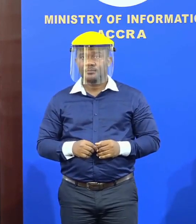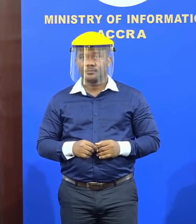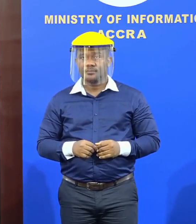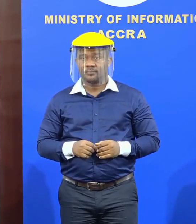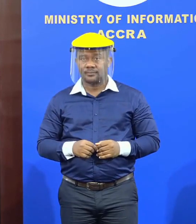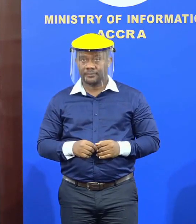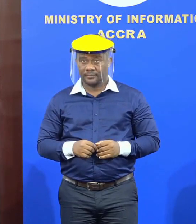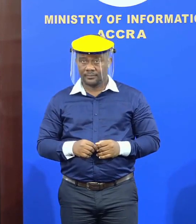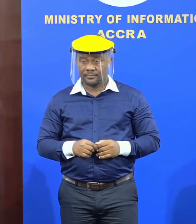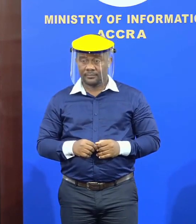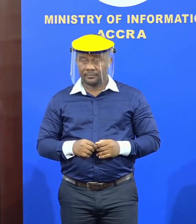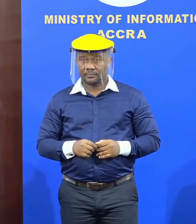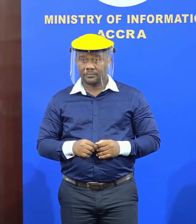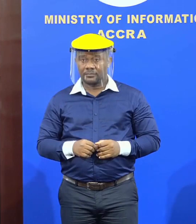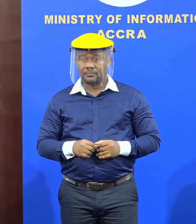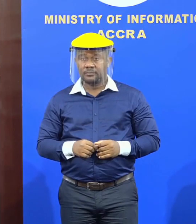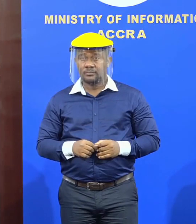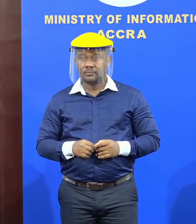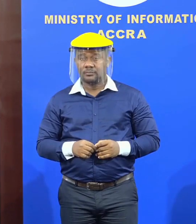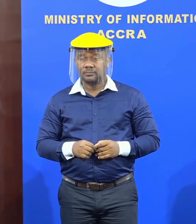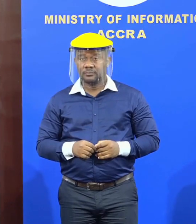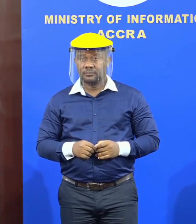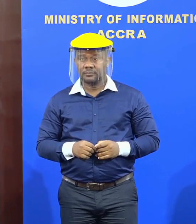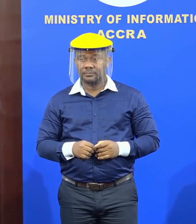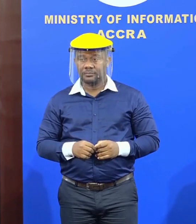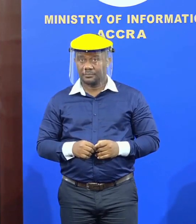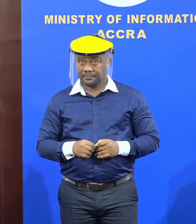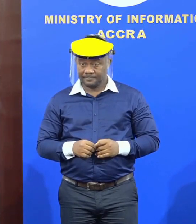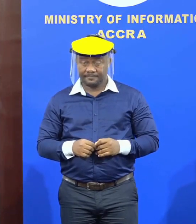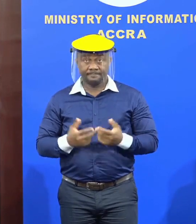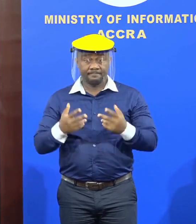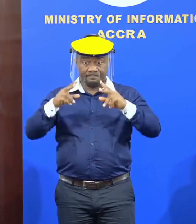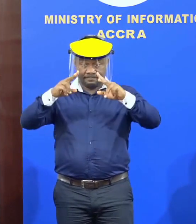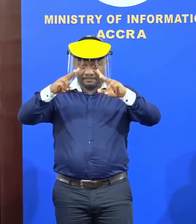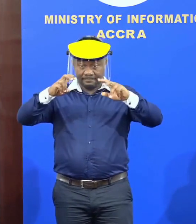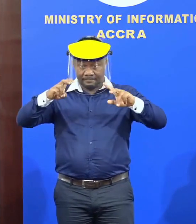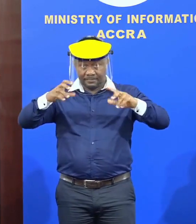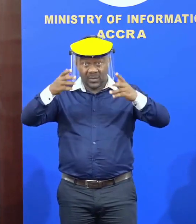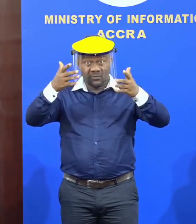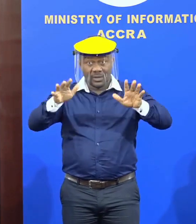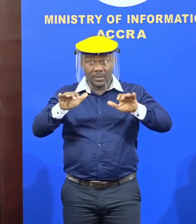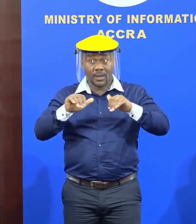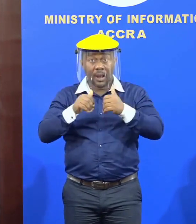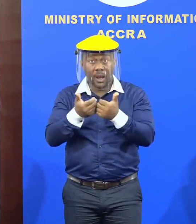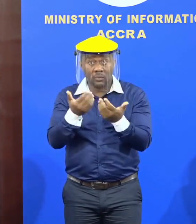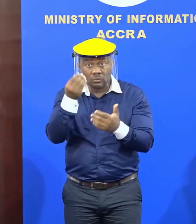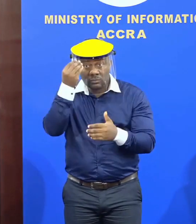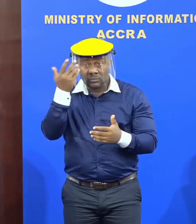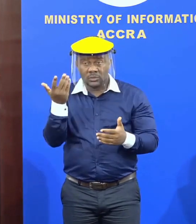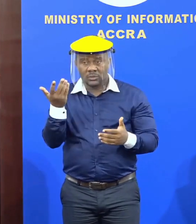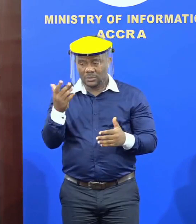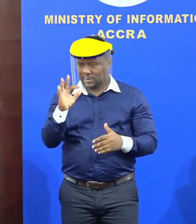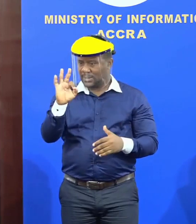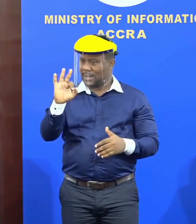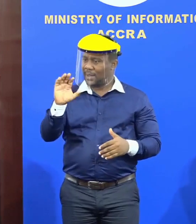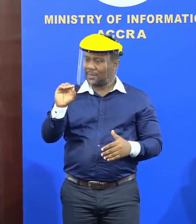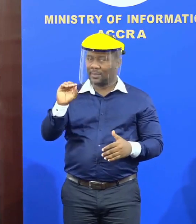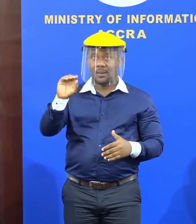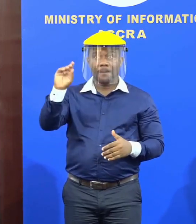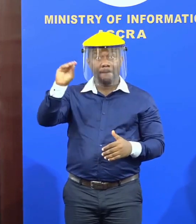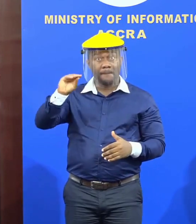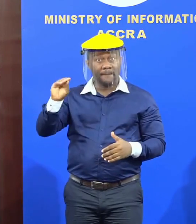So what were the findings? We realized that about 90% of membership in those